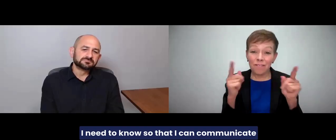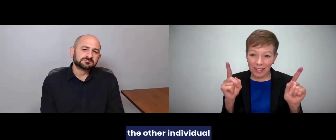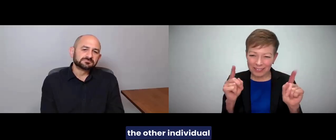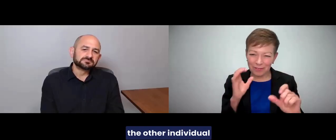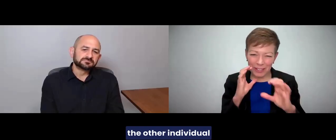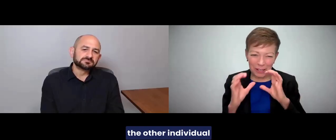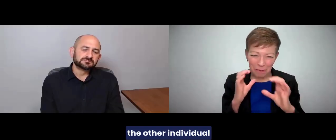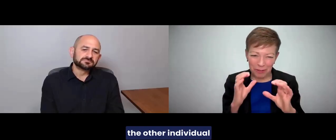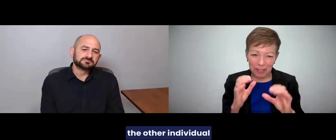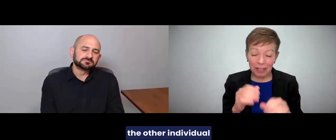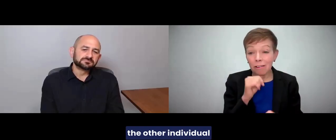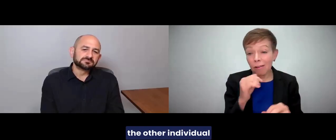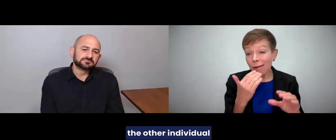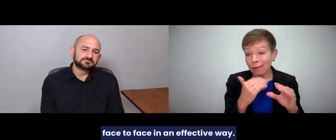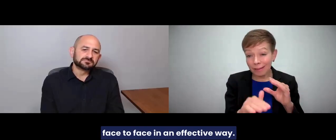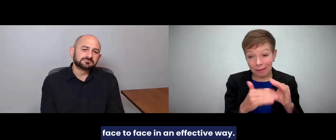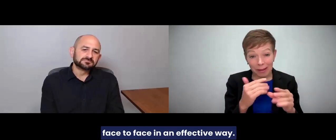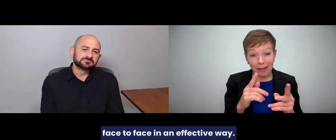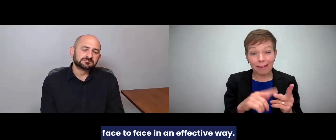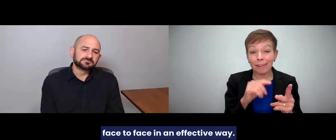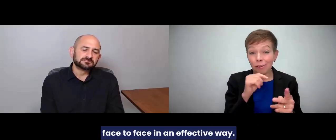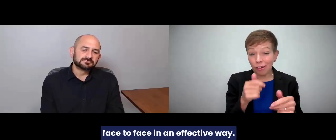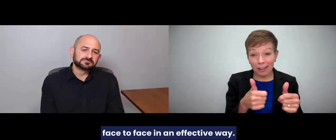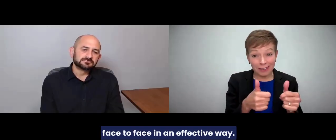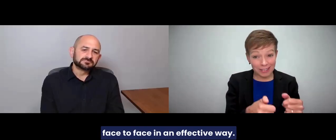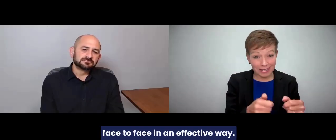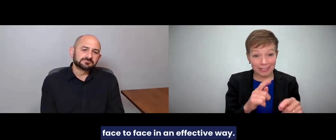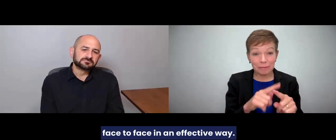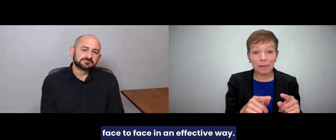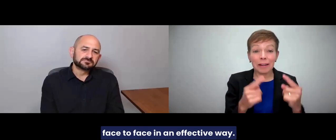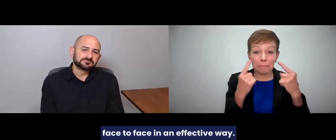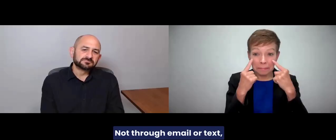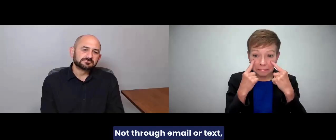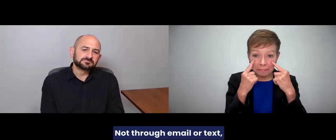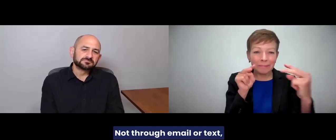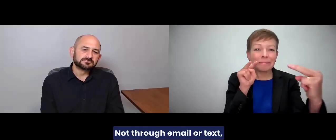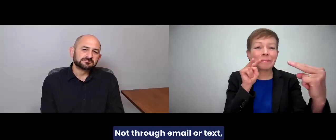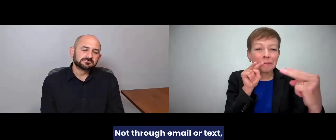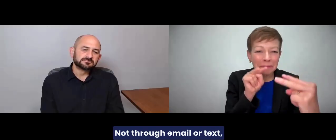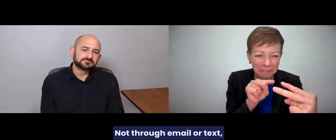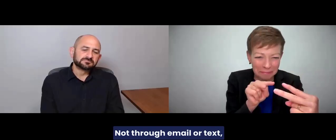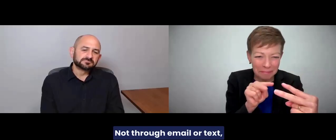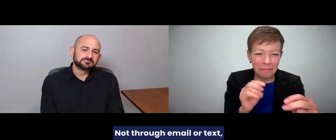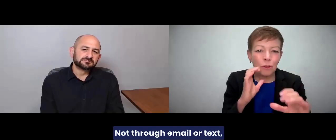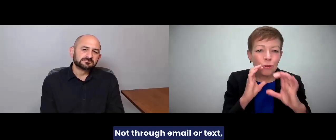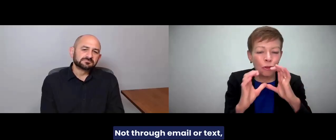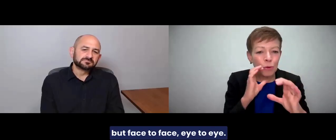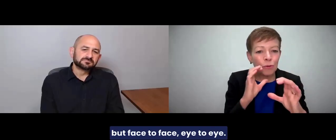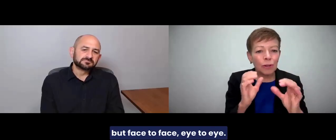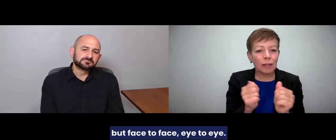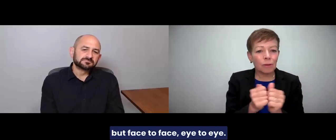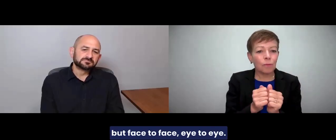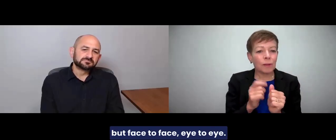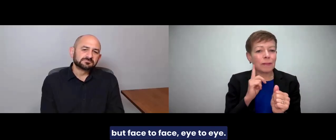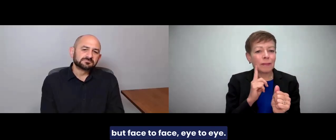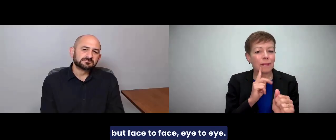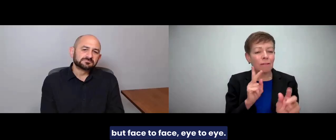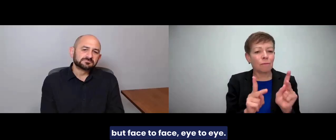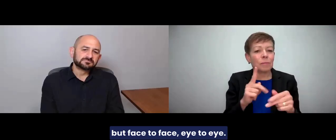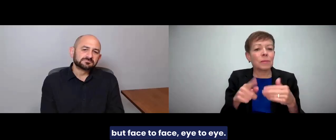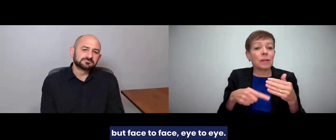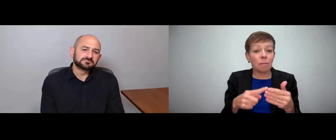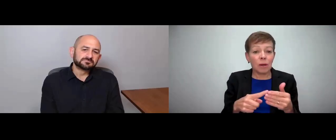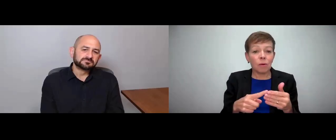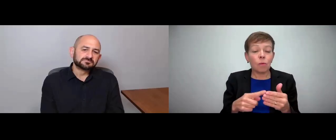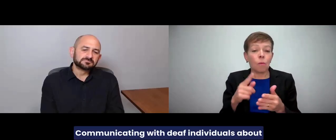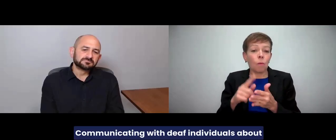communicate the other individual face to face in an effective way, not through email or text, but face to face,